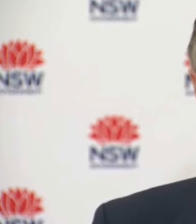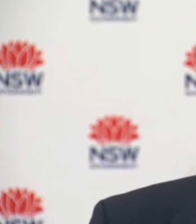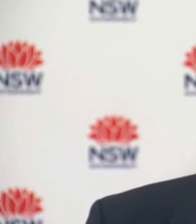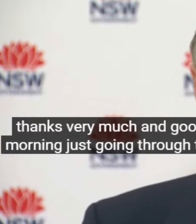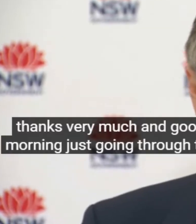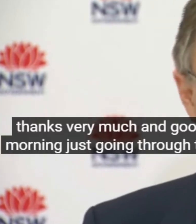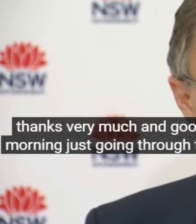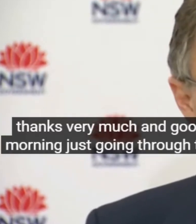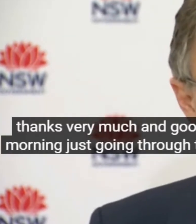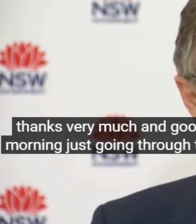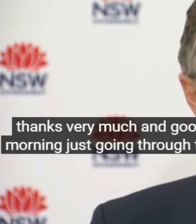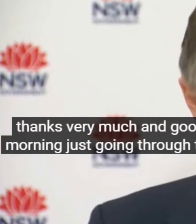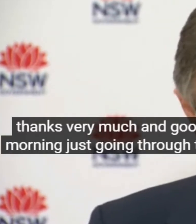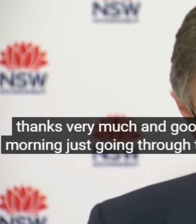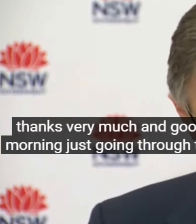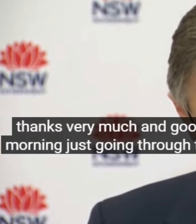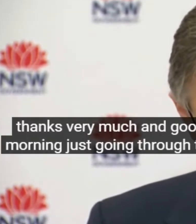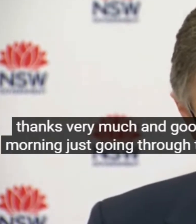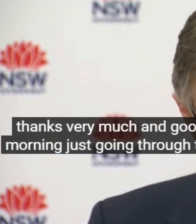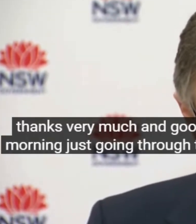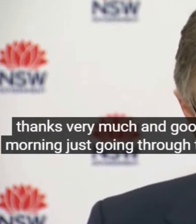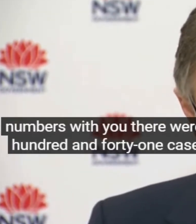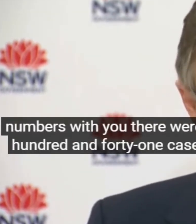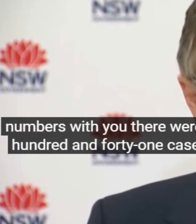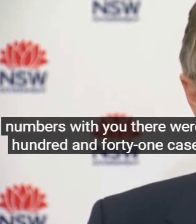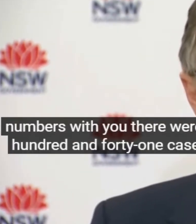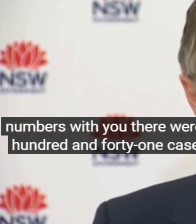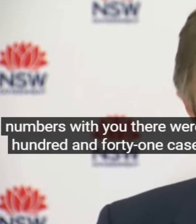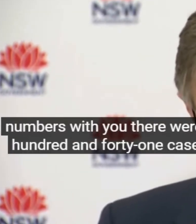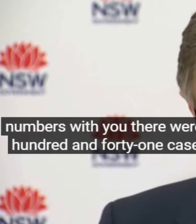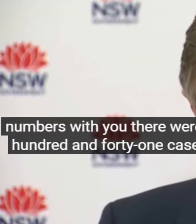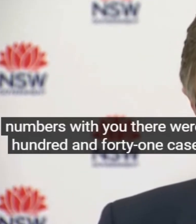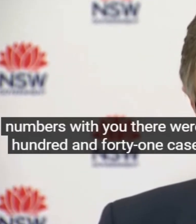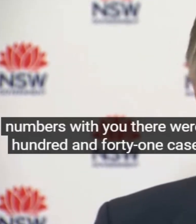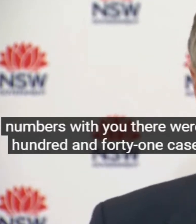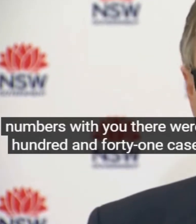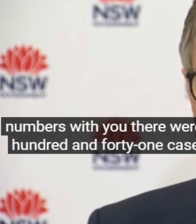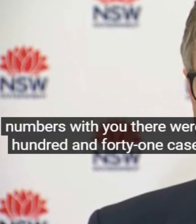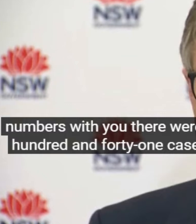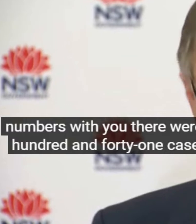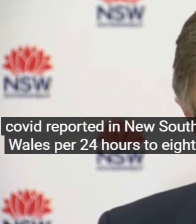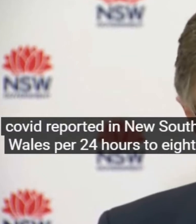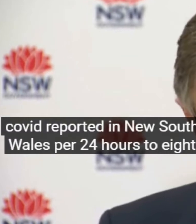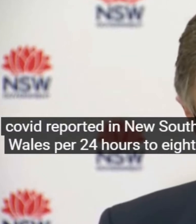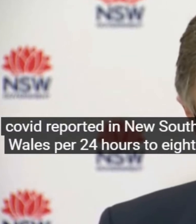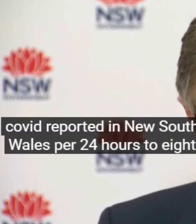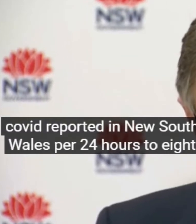South Wales at the 24 hours to 8 o'clock last night. Of these, 239 were locally acquired and 2 were overseas